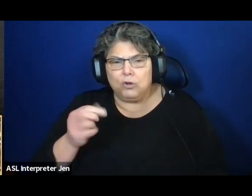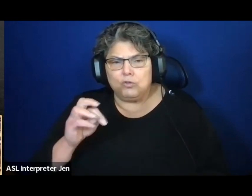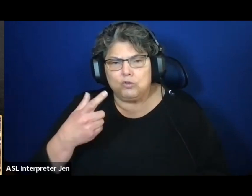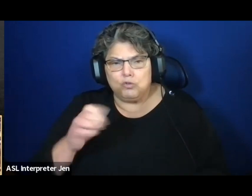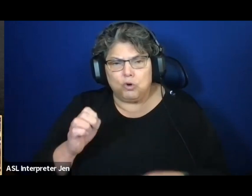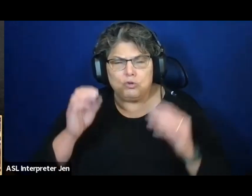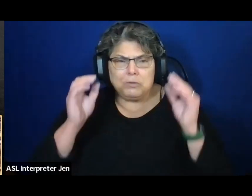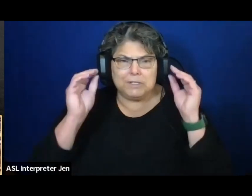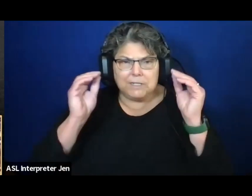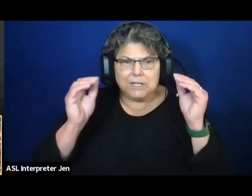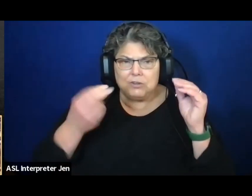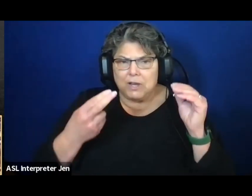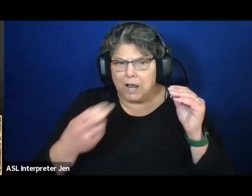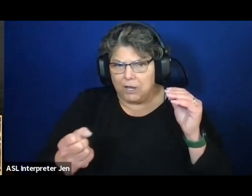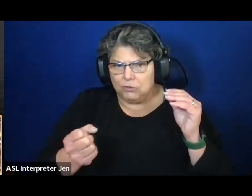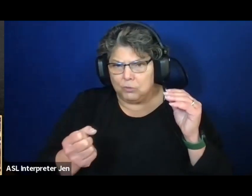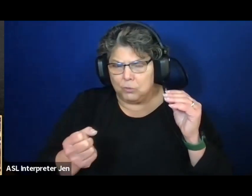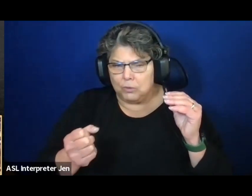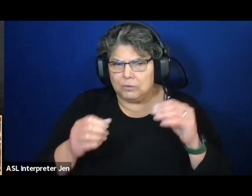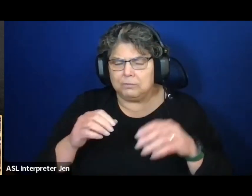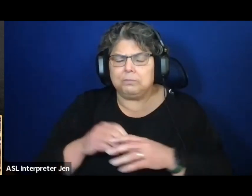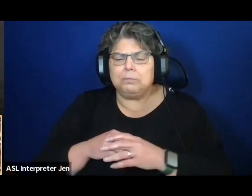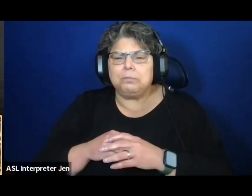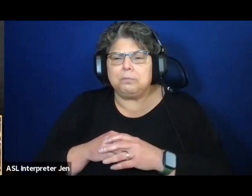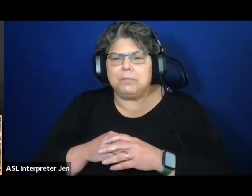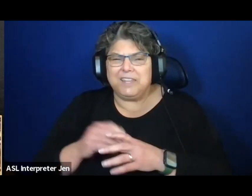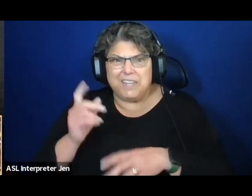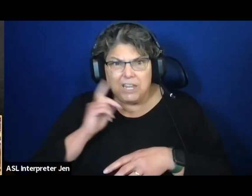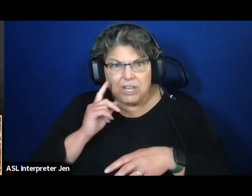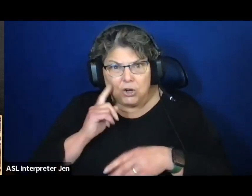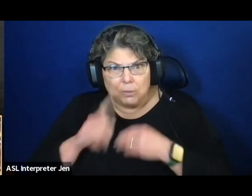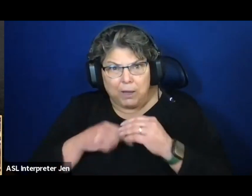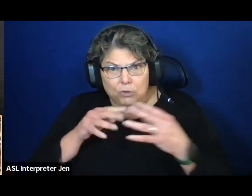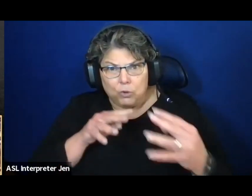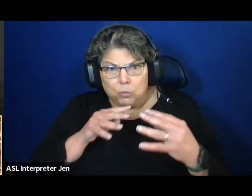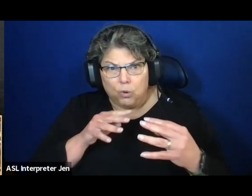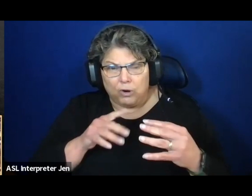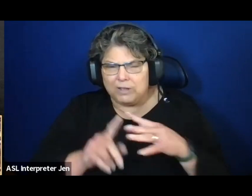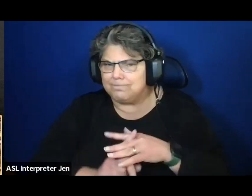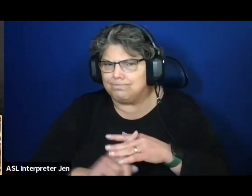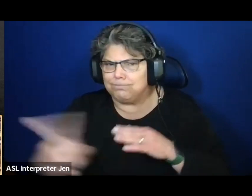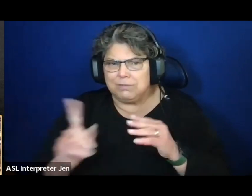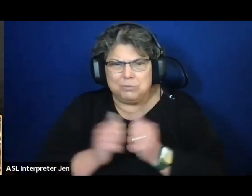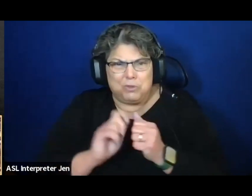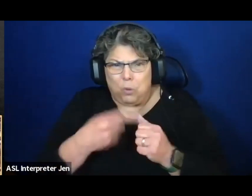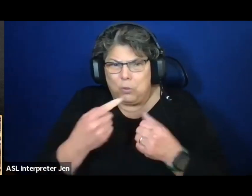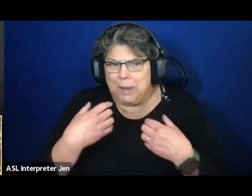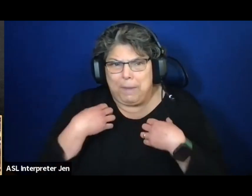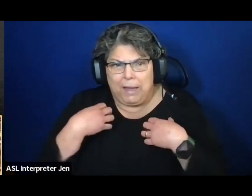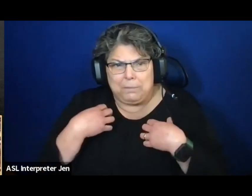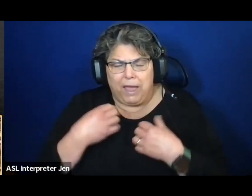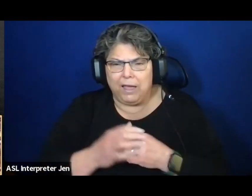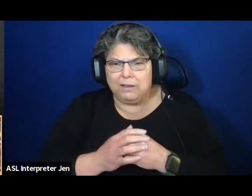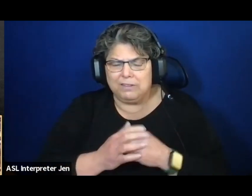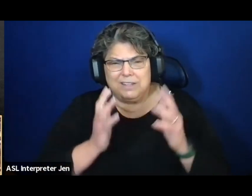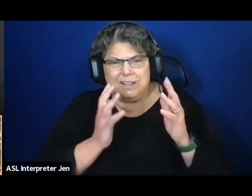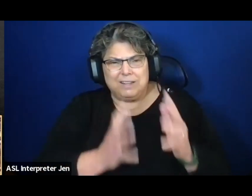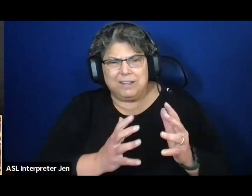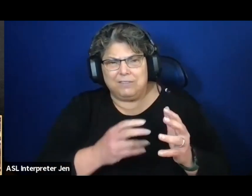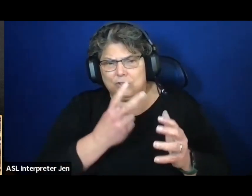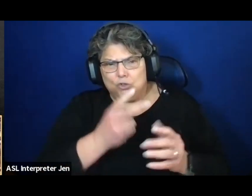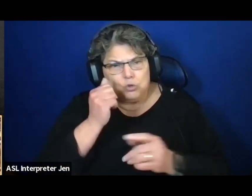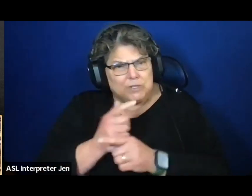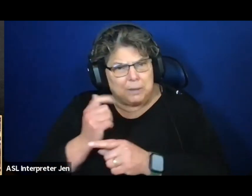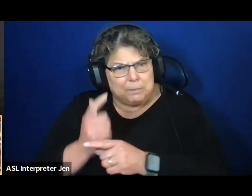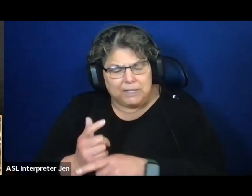Freetown. Fearing what was to come, George fled the city with nothing more than a backpack. Leaving behind 2 siblings,